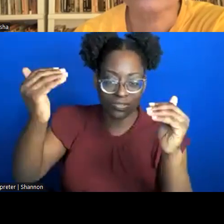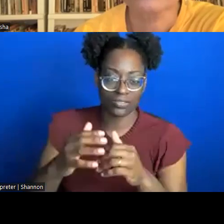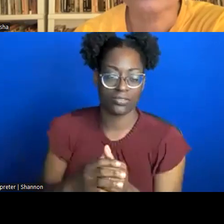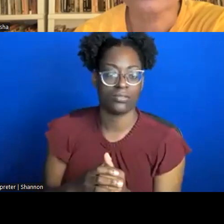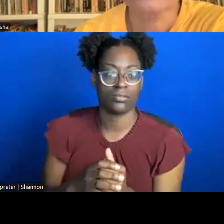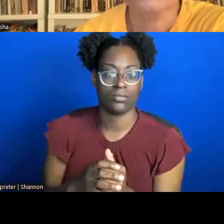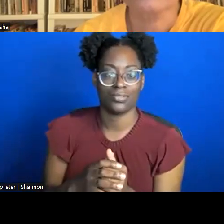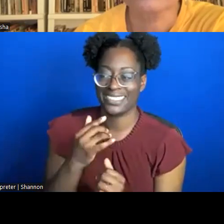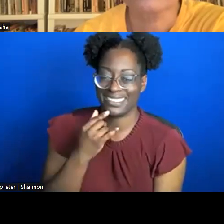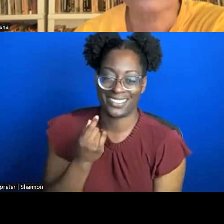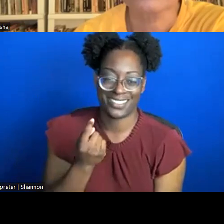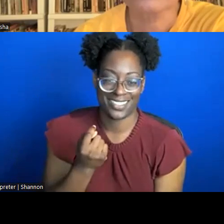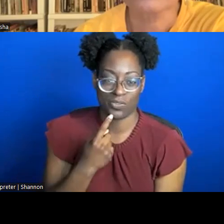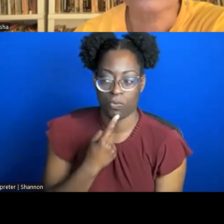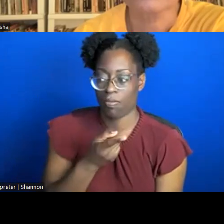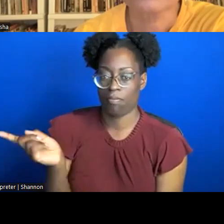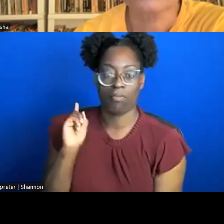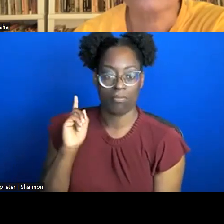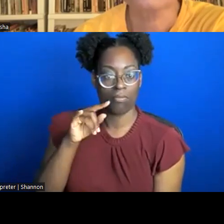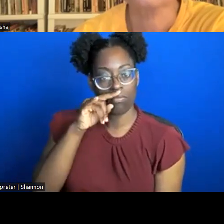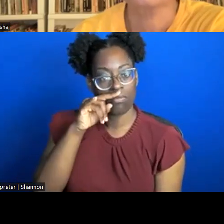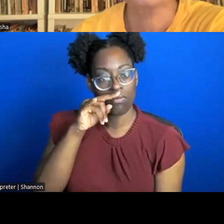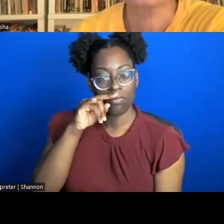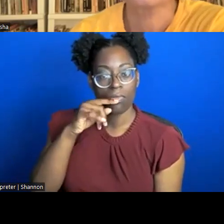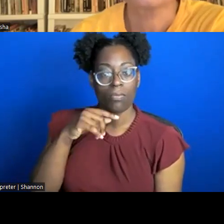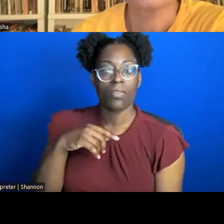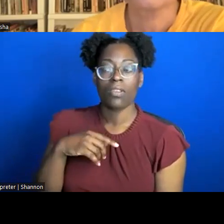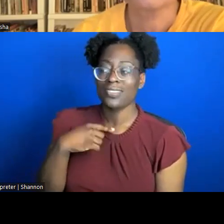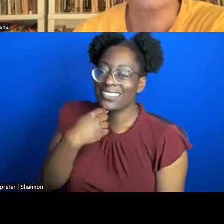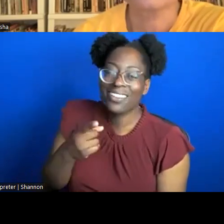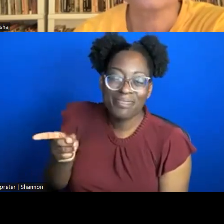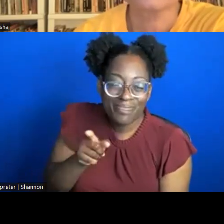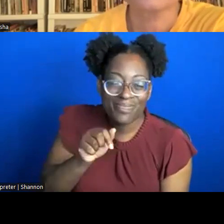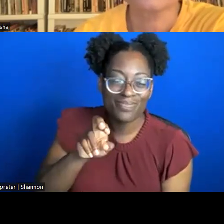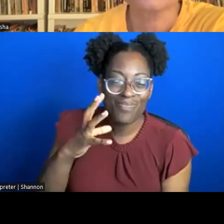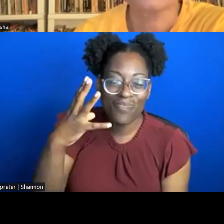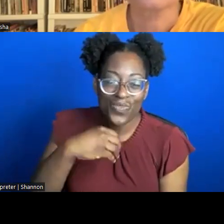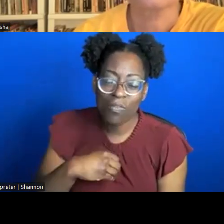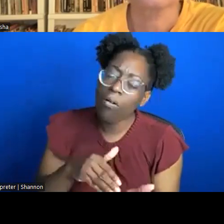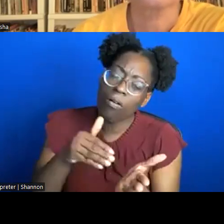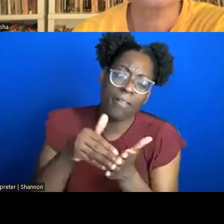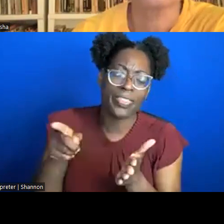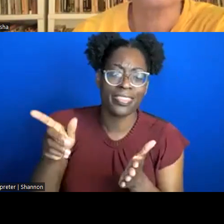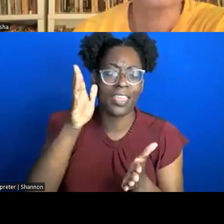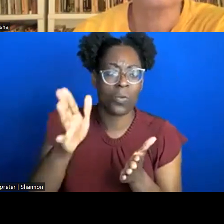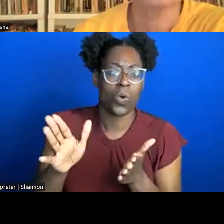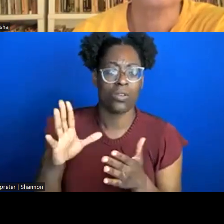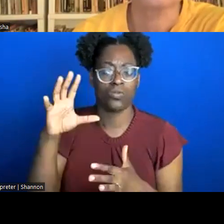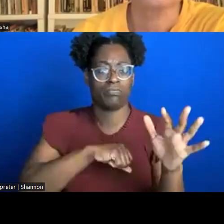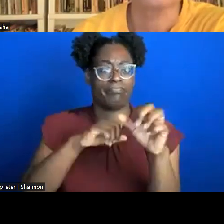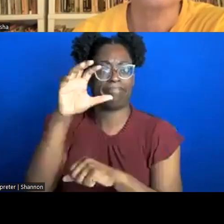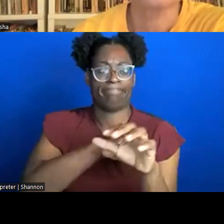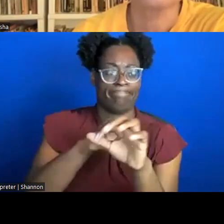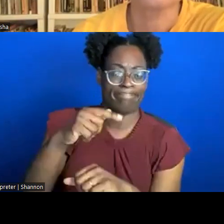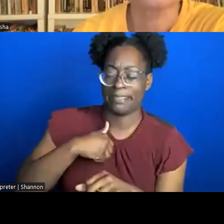words. There are so many things that make our children feel like they're not enough, like they're not good enough, like they're, and then we have